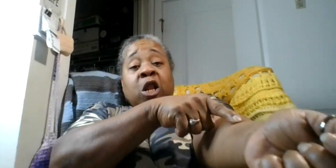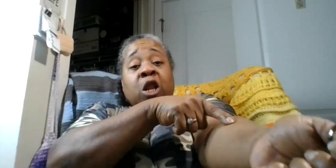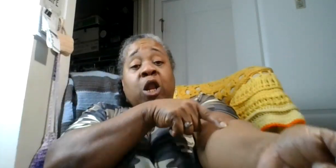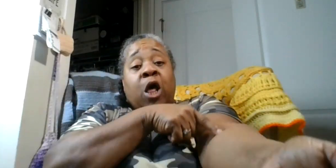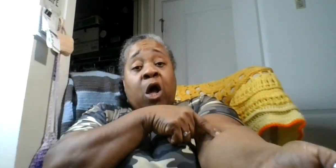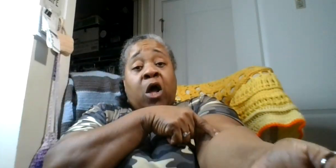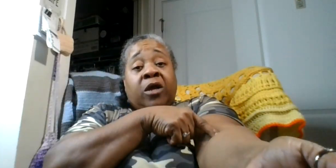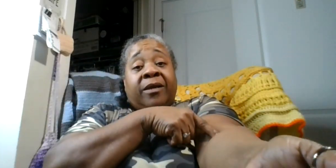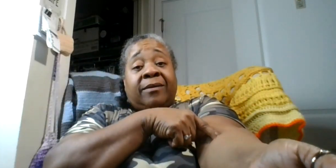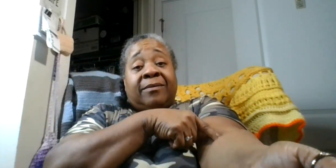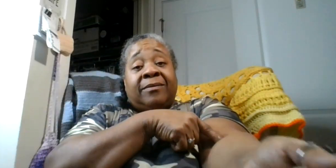long,